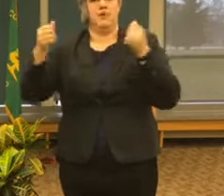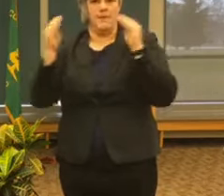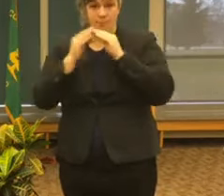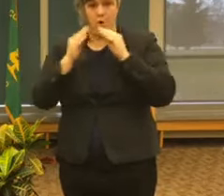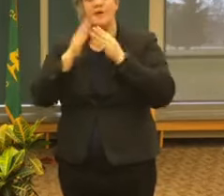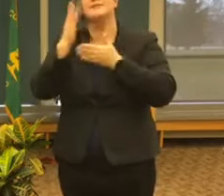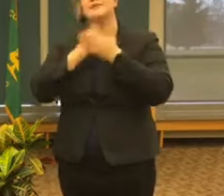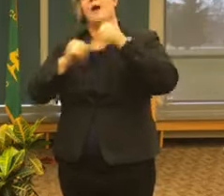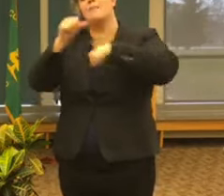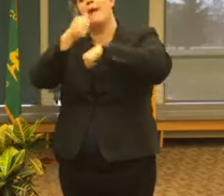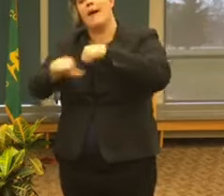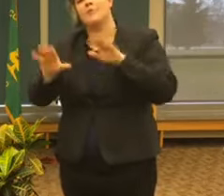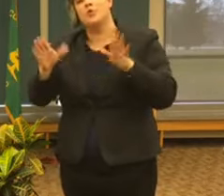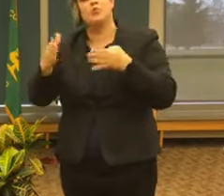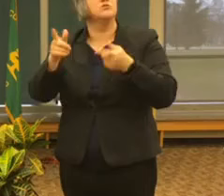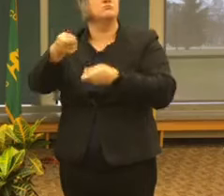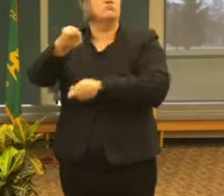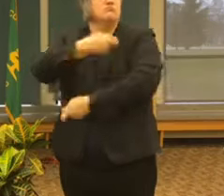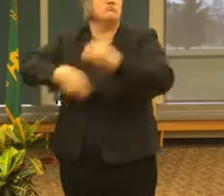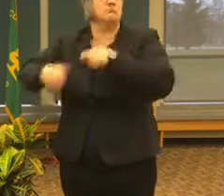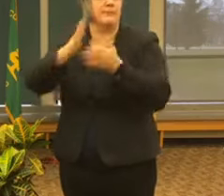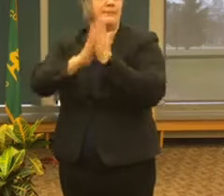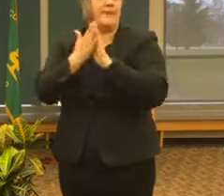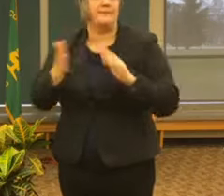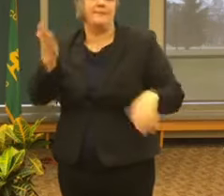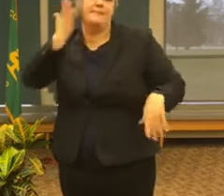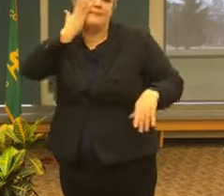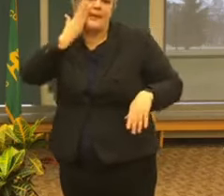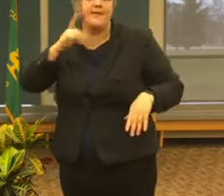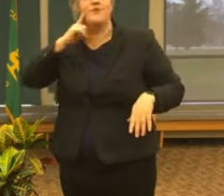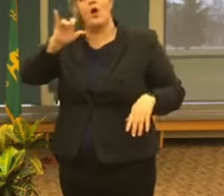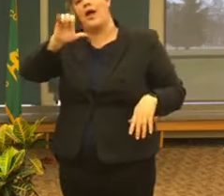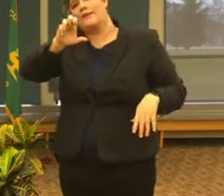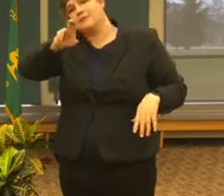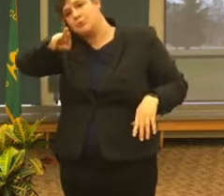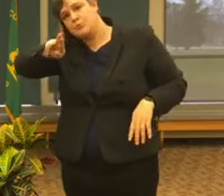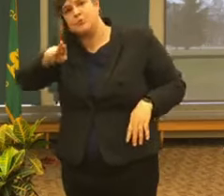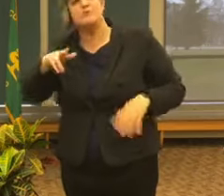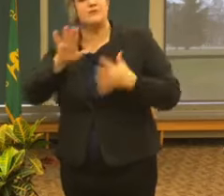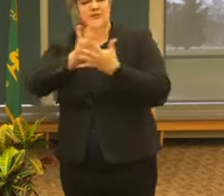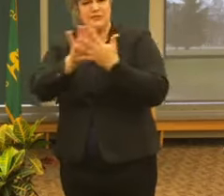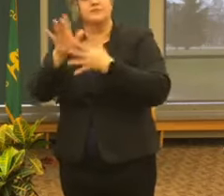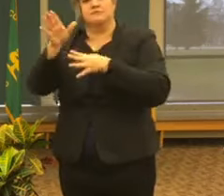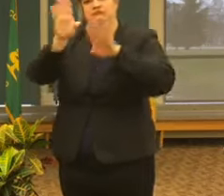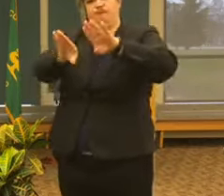some of their operating rooms and surgical rooms to ICU centers because